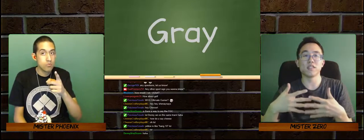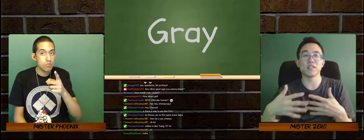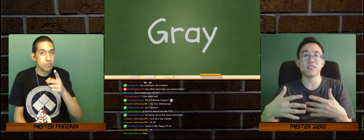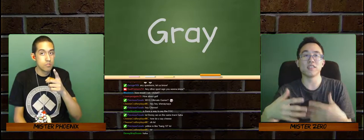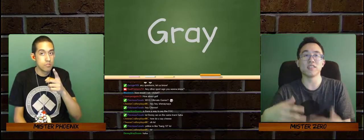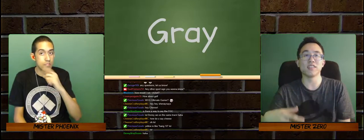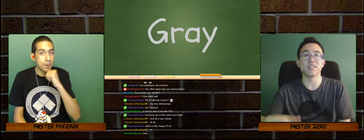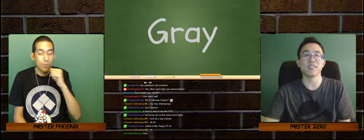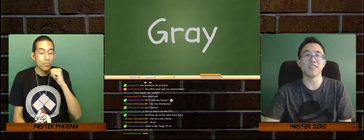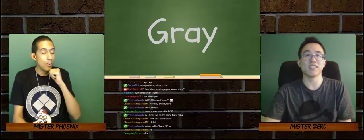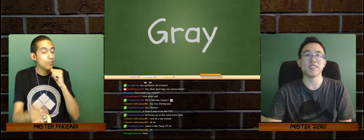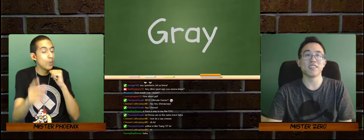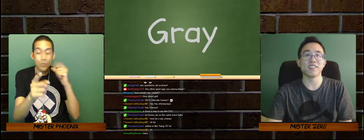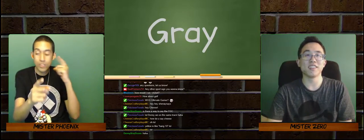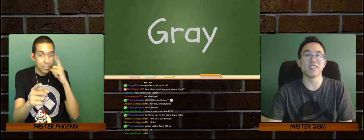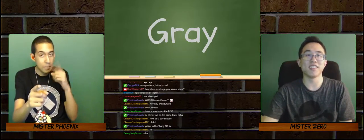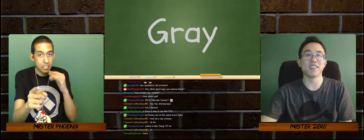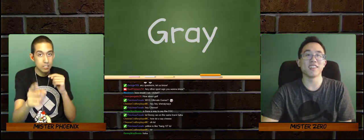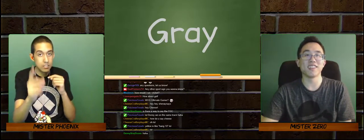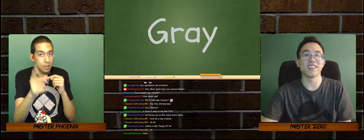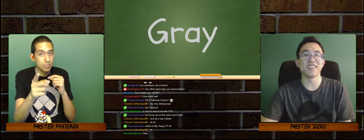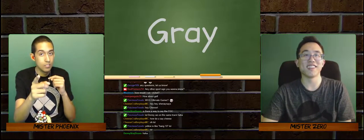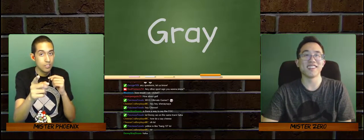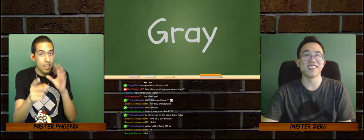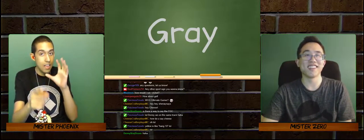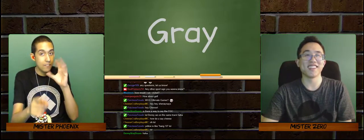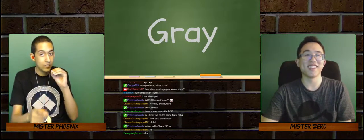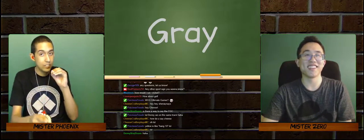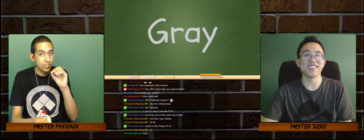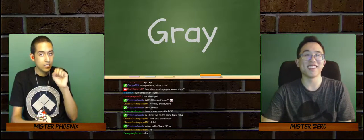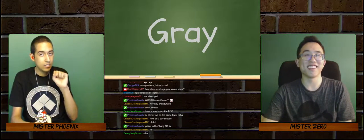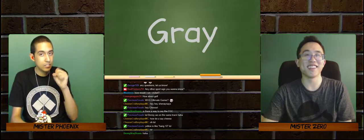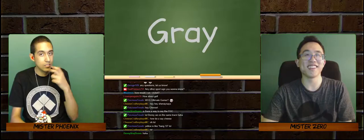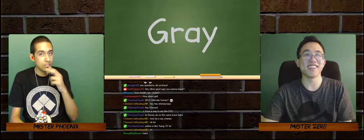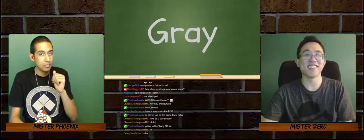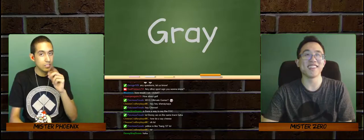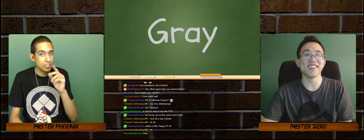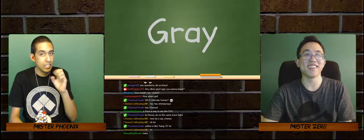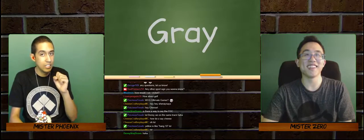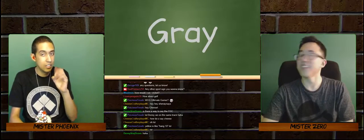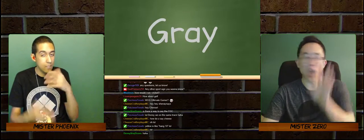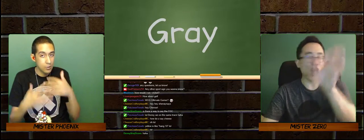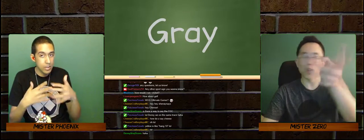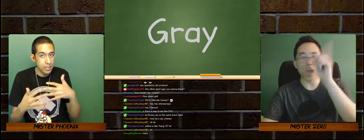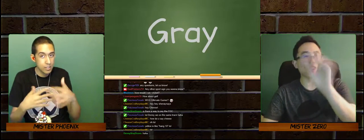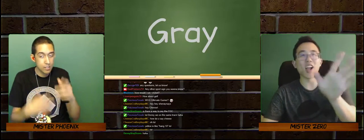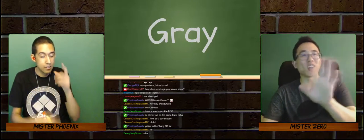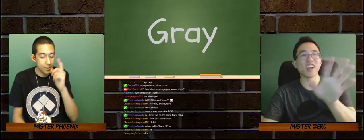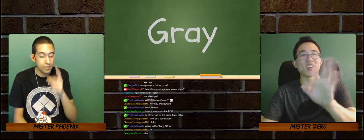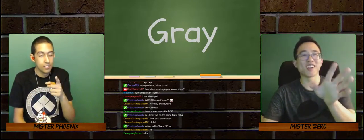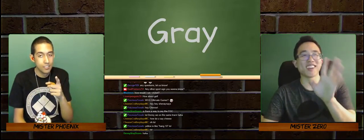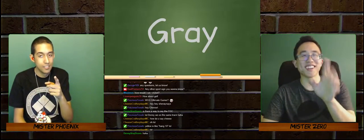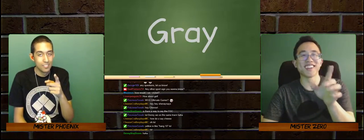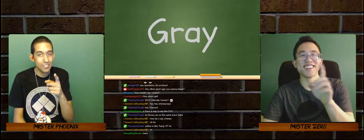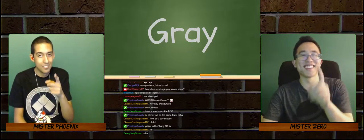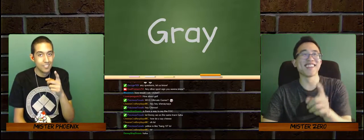No. Don't think about it. No. 50 shades of gray. No.